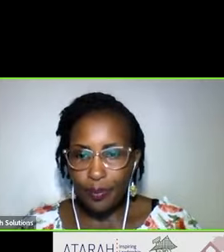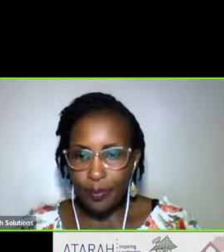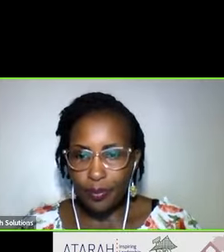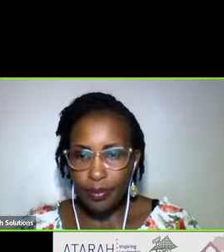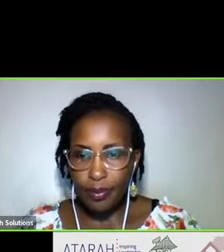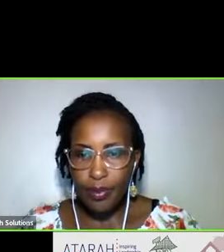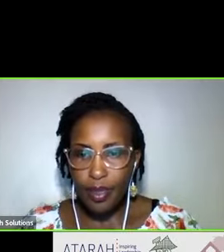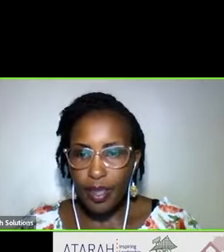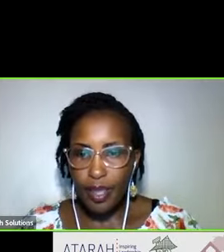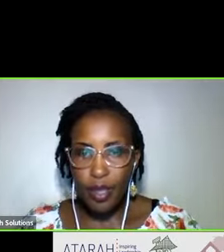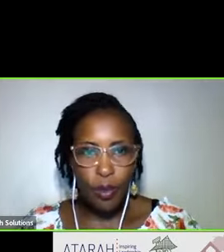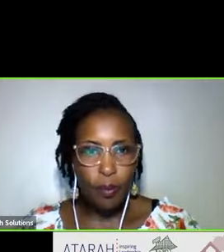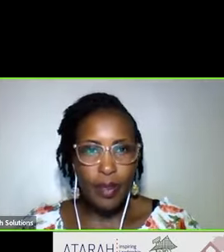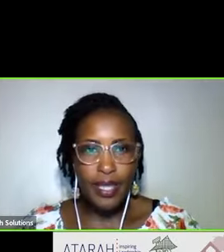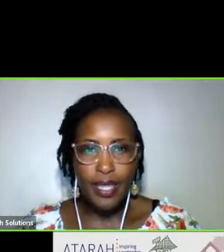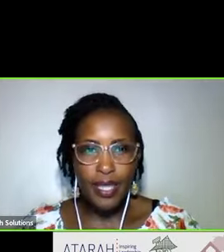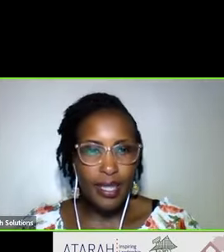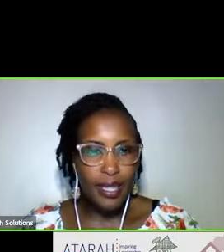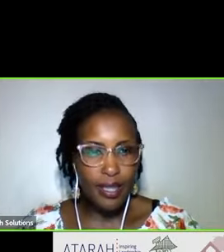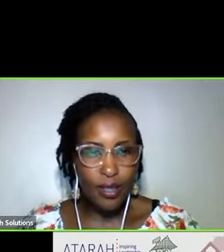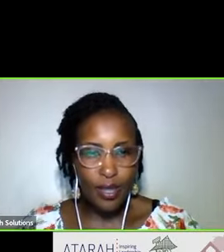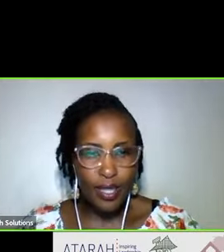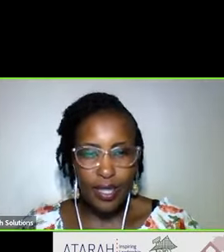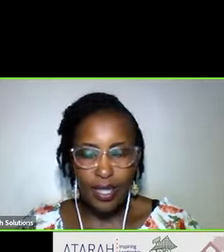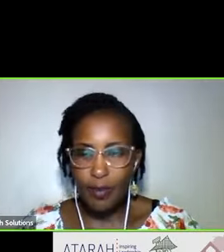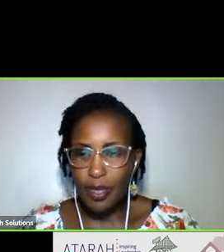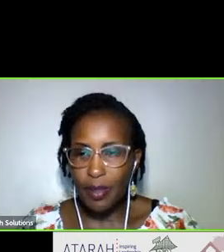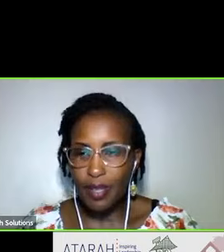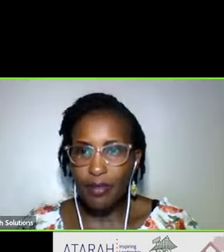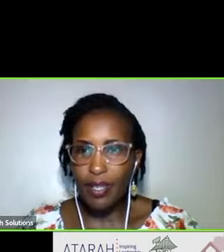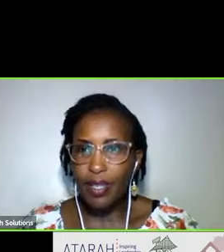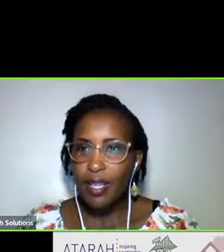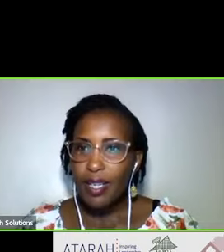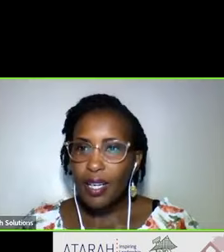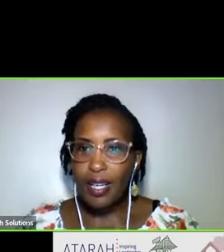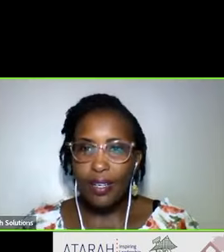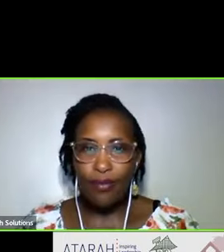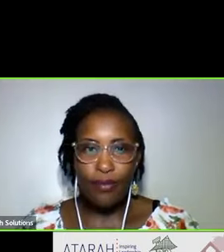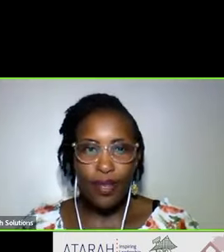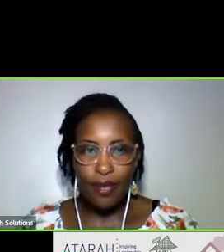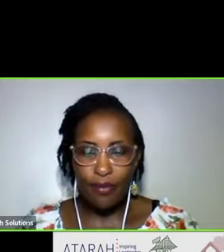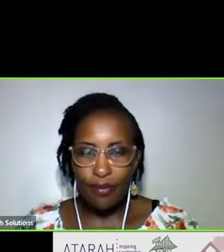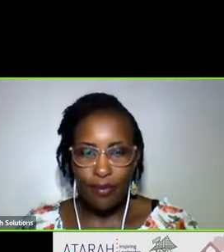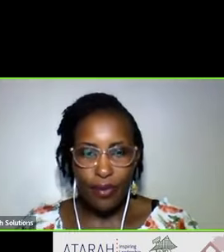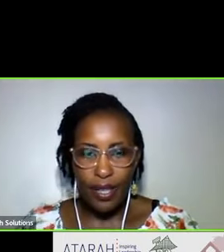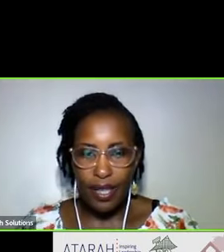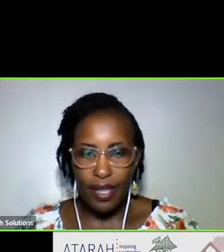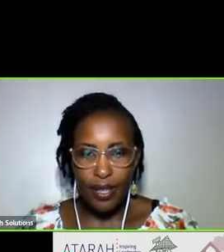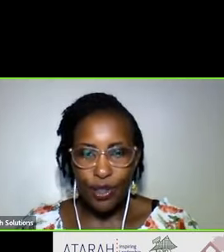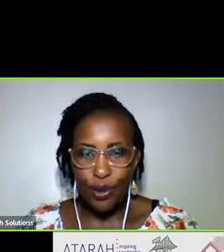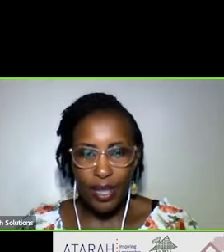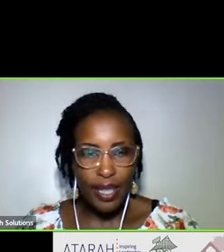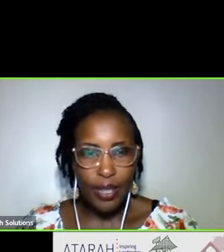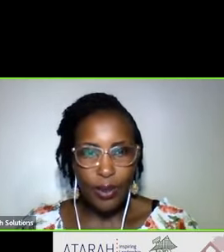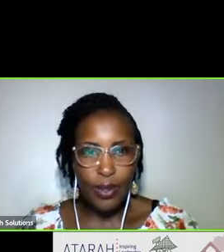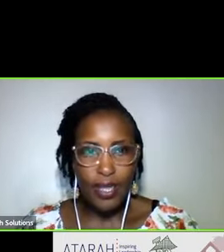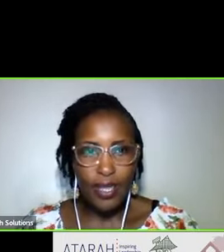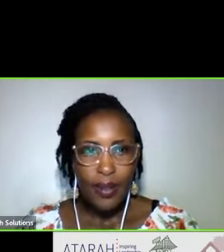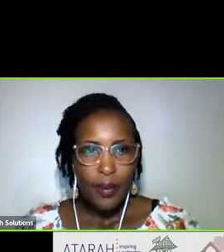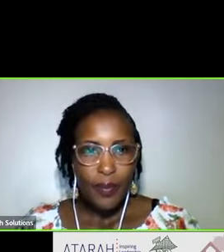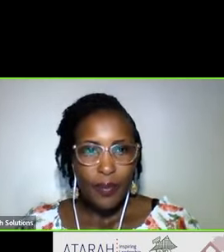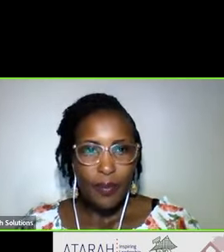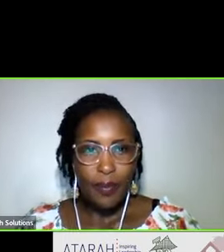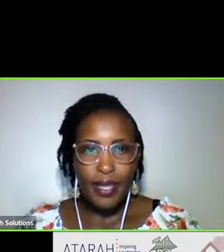them. I hope my screen does not start misbehaving. I had an issue earlier